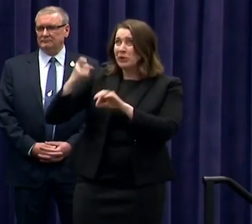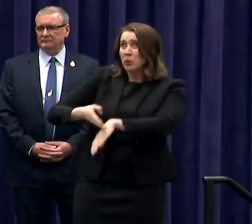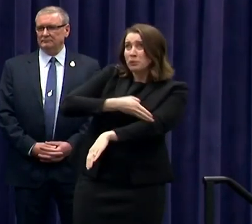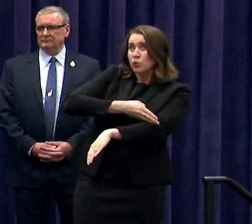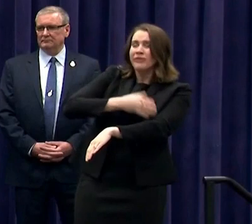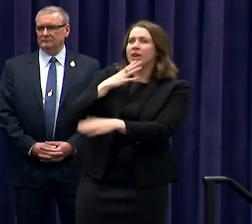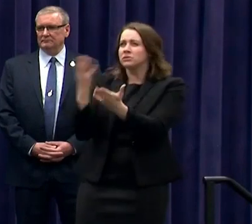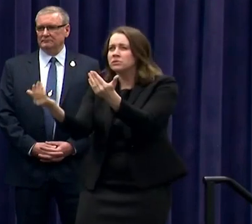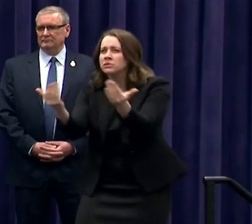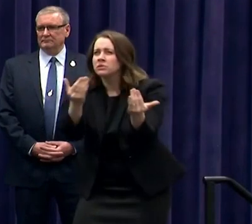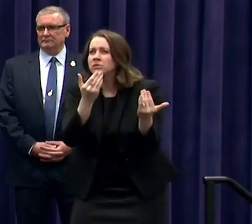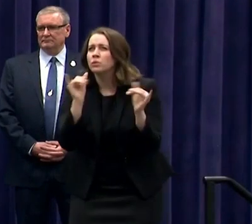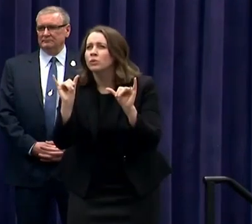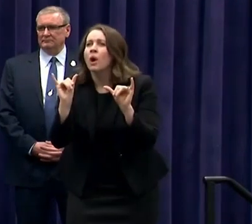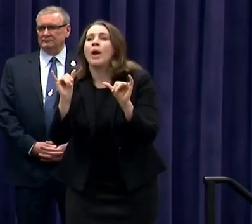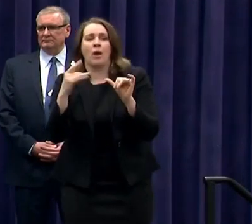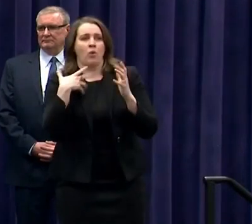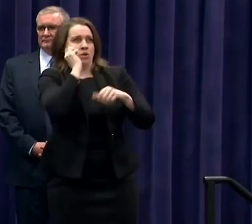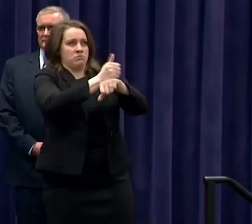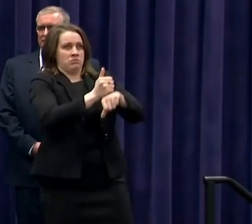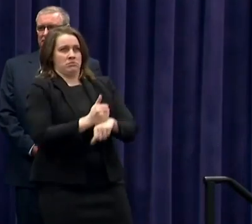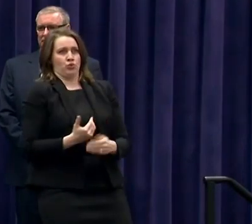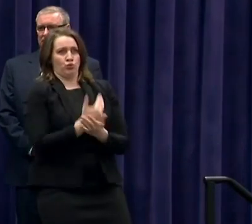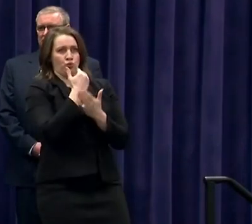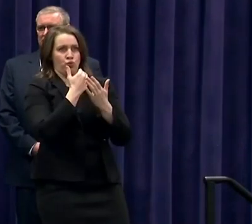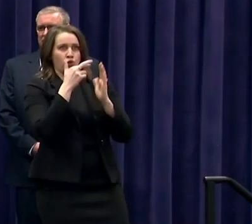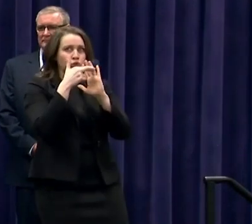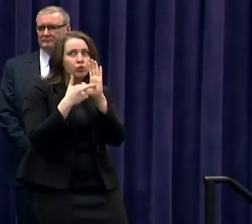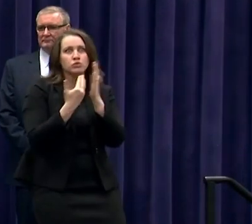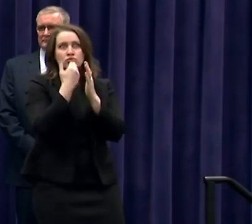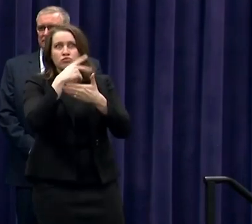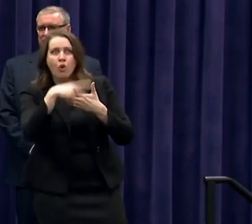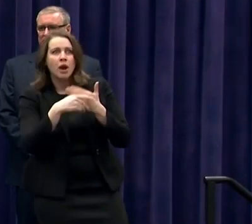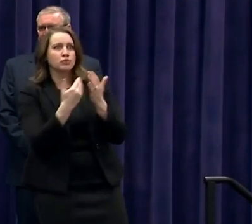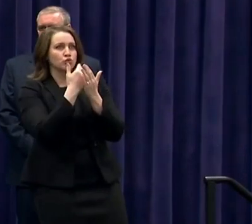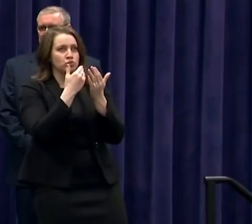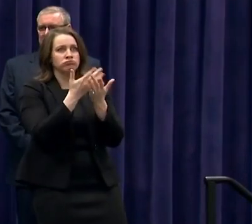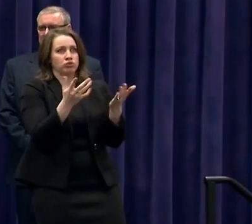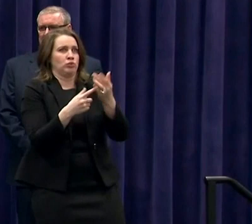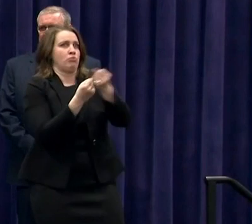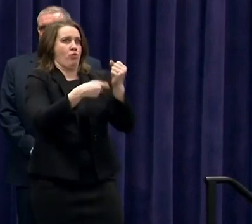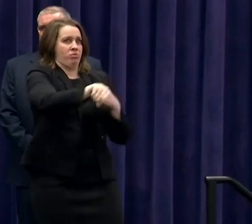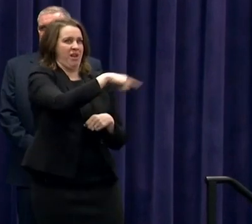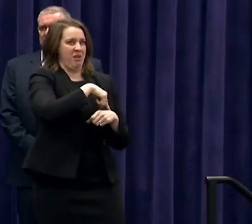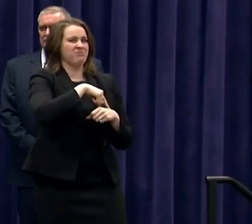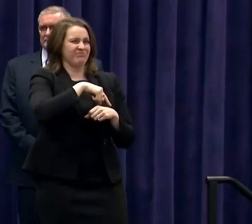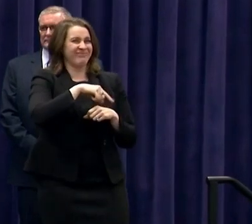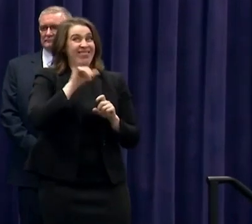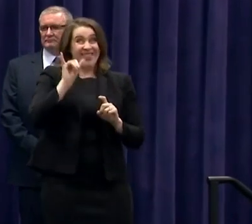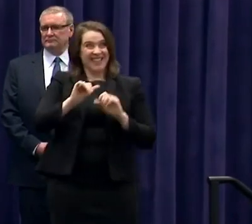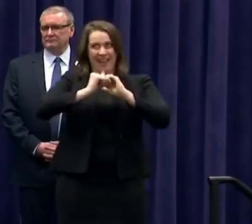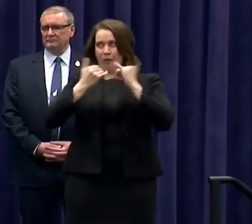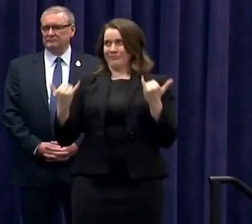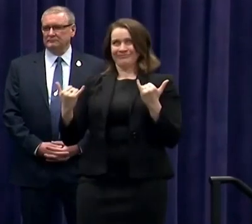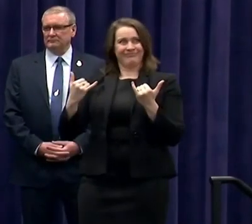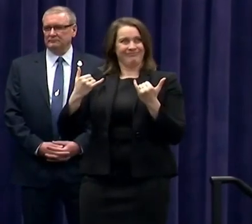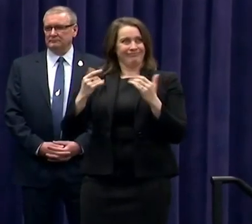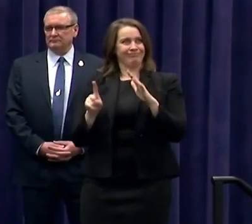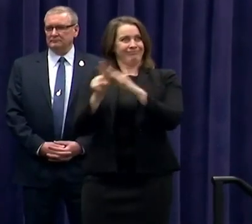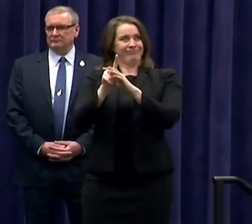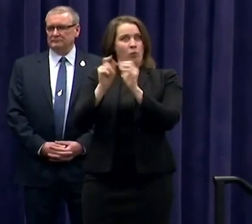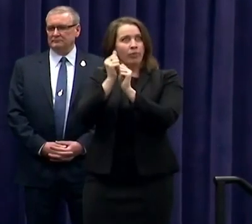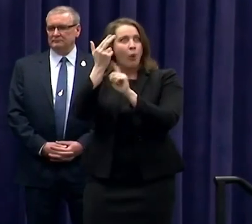what really came, that those conversations are what evolved into the announcement that we had today. President Graham,